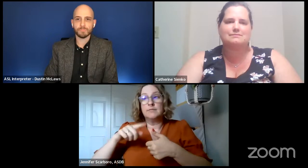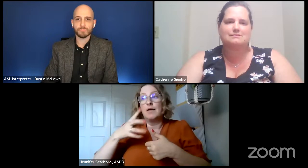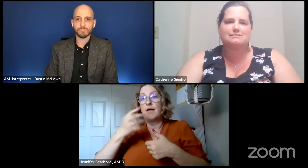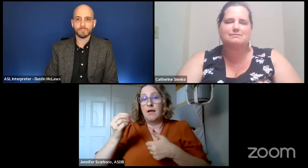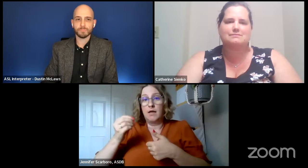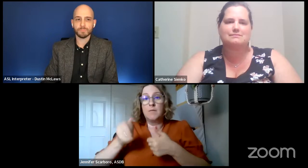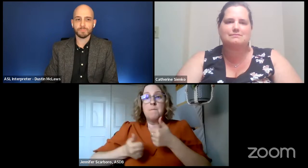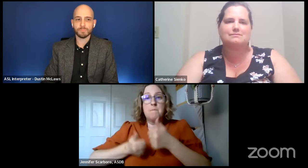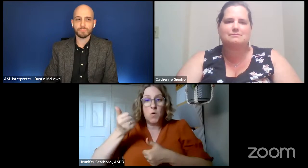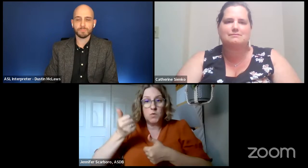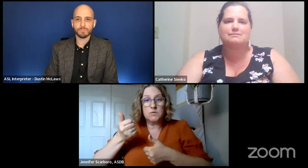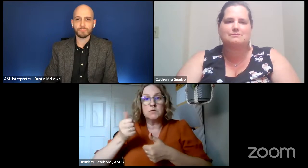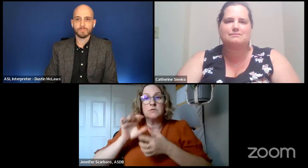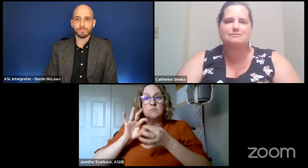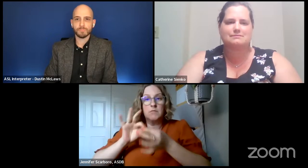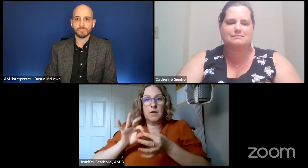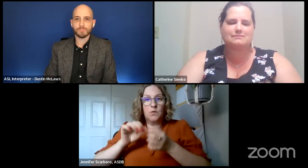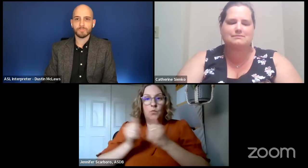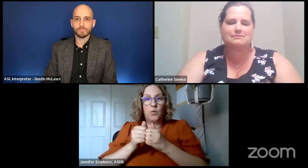misunderstandings.